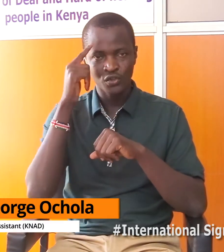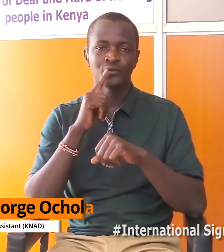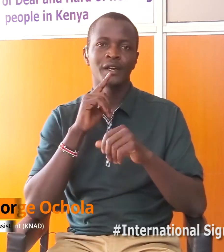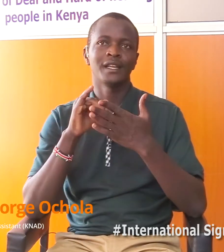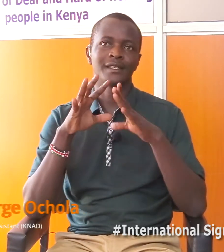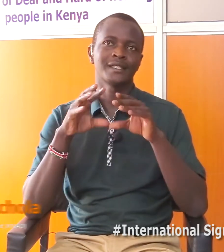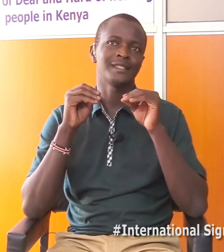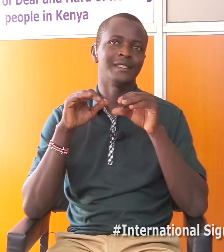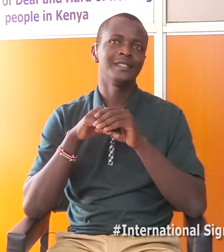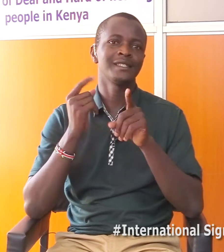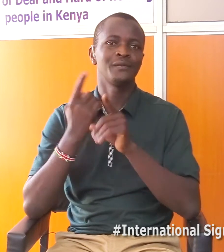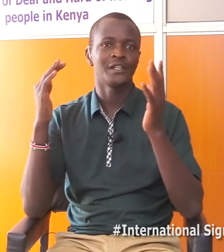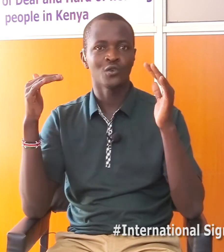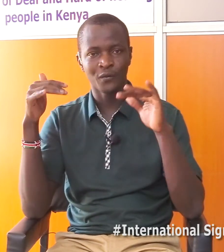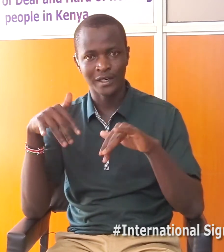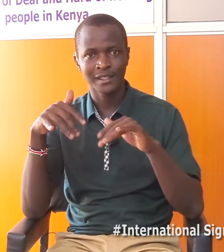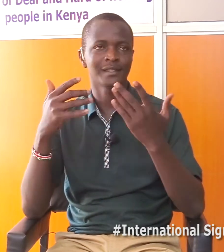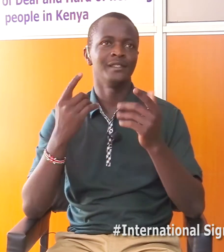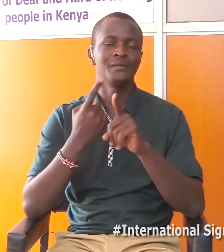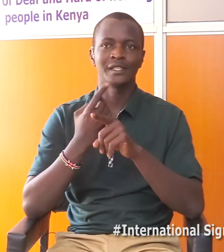you find like that in these different conferences, different